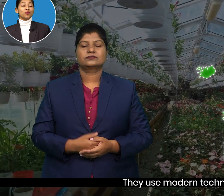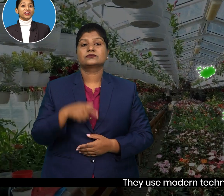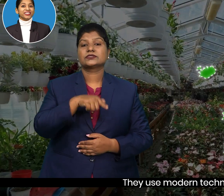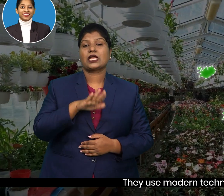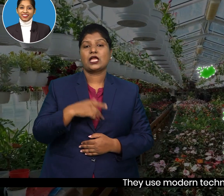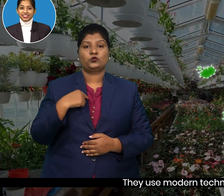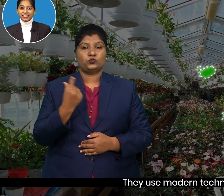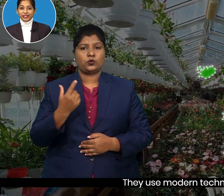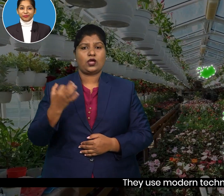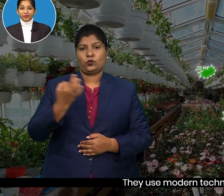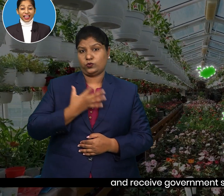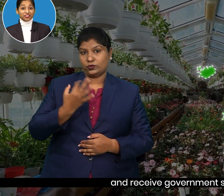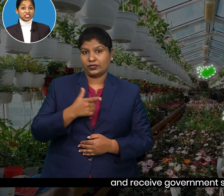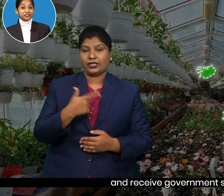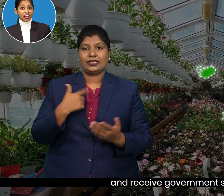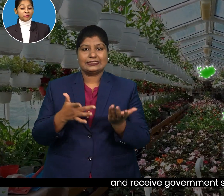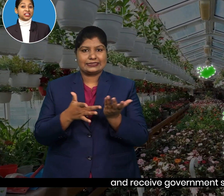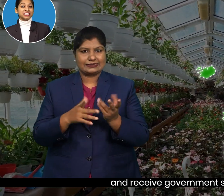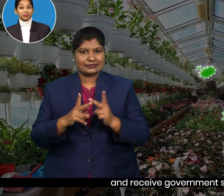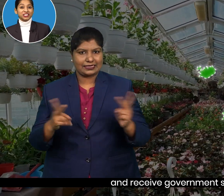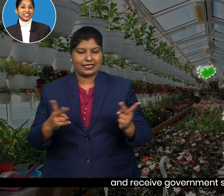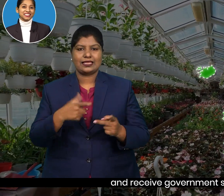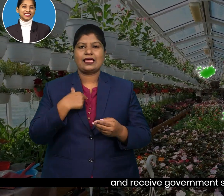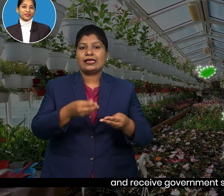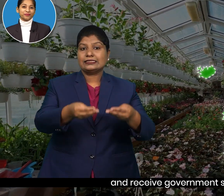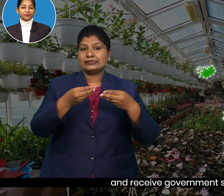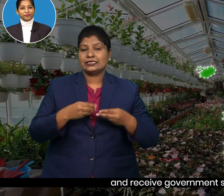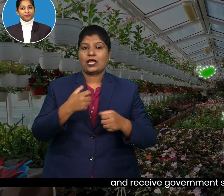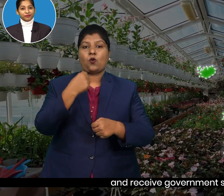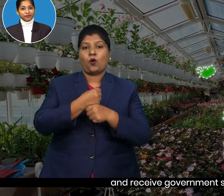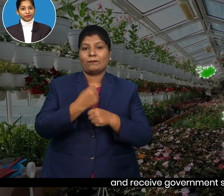They use modern techniques and receive government subsidies